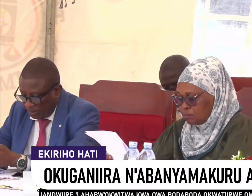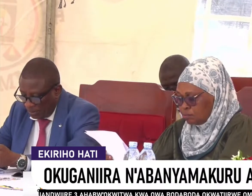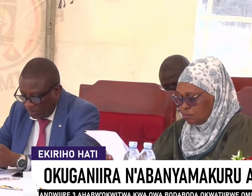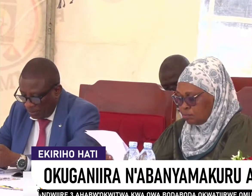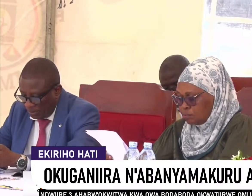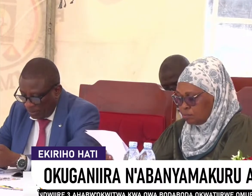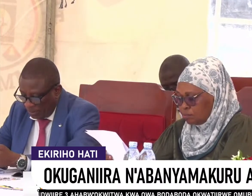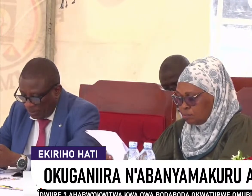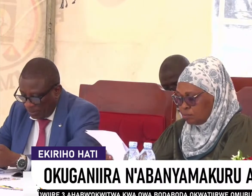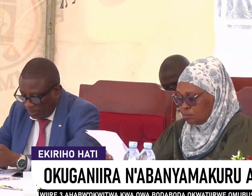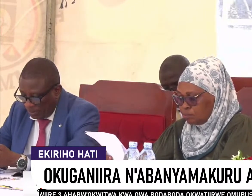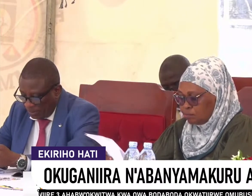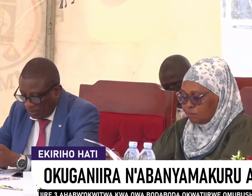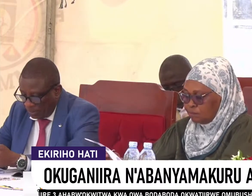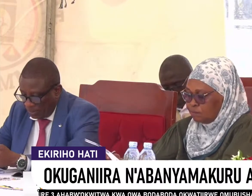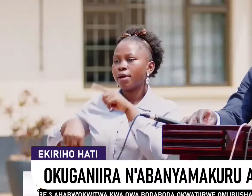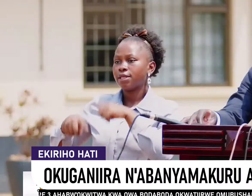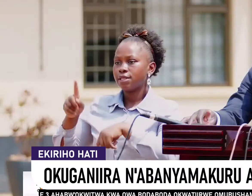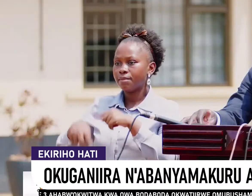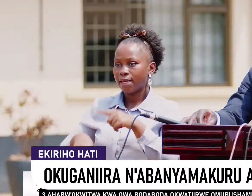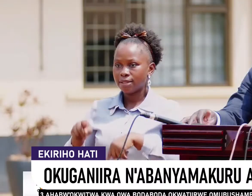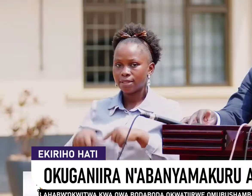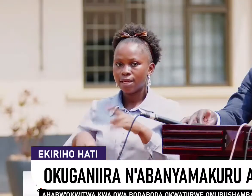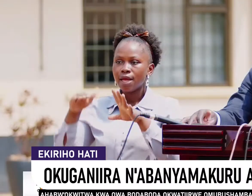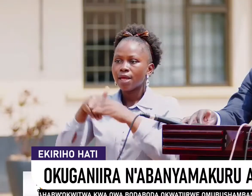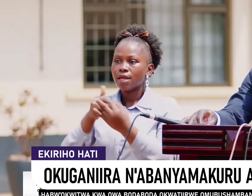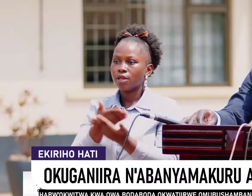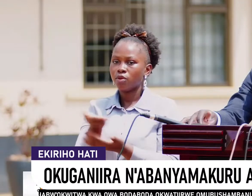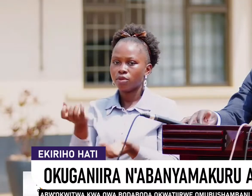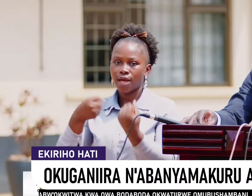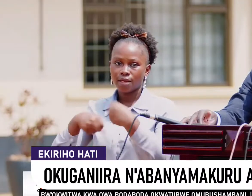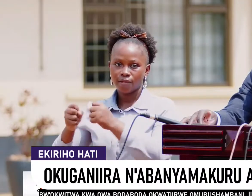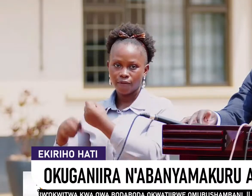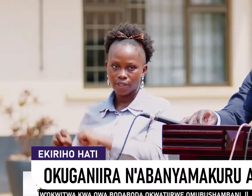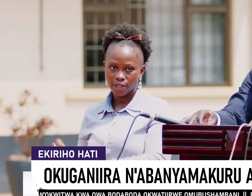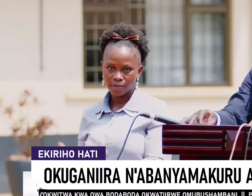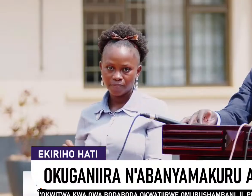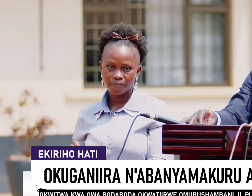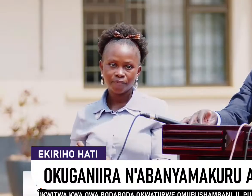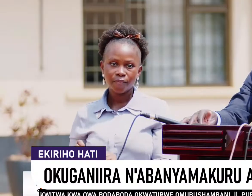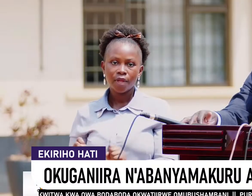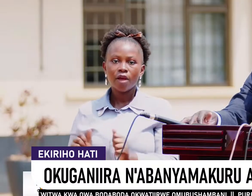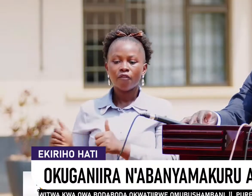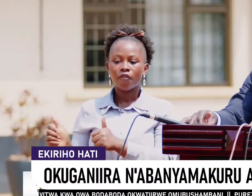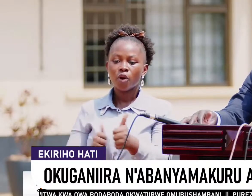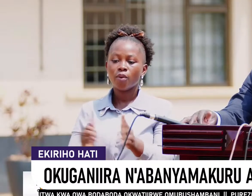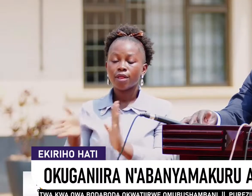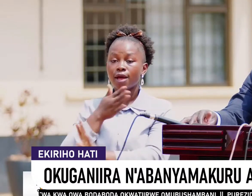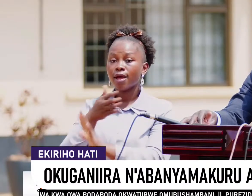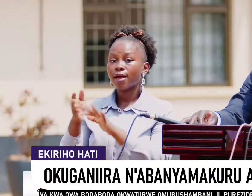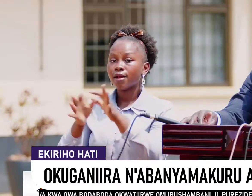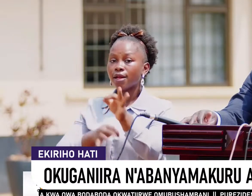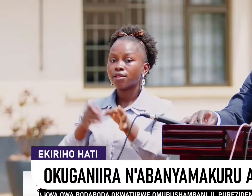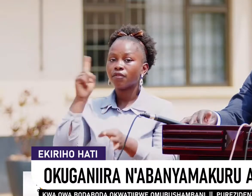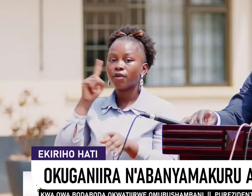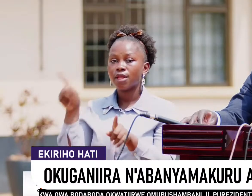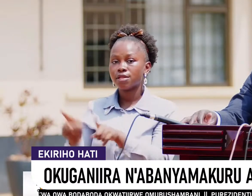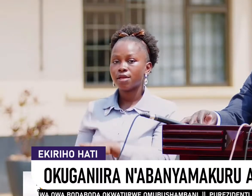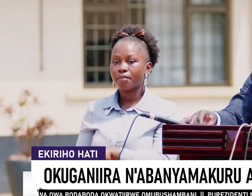roadmap and to participate in those activities following the guidelines for the